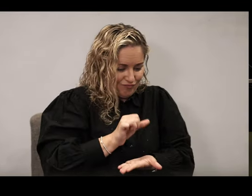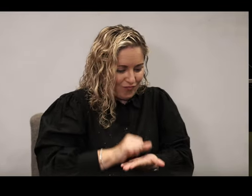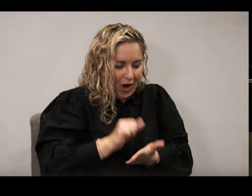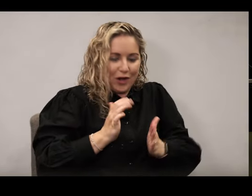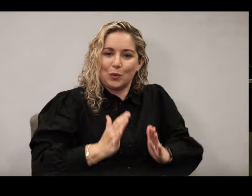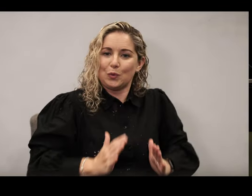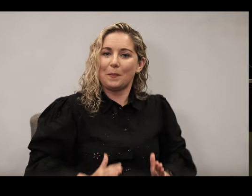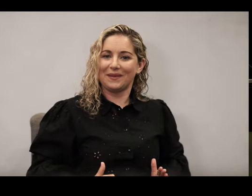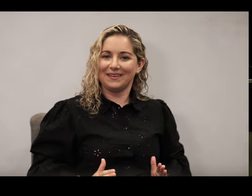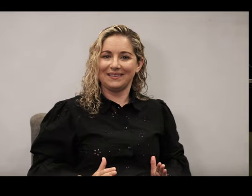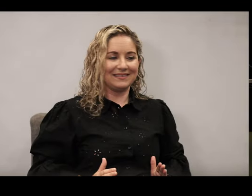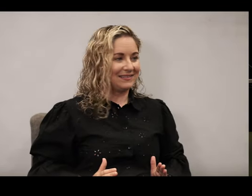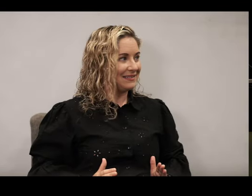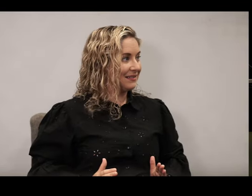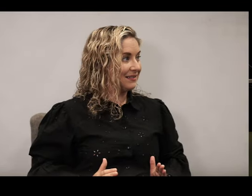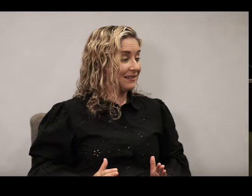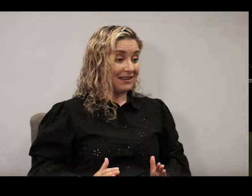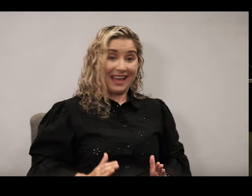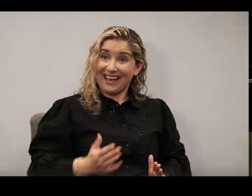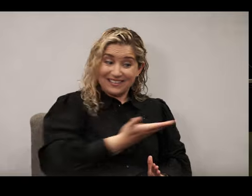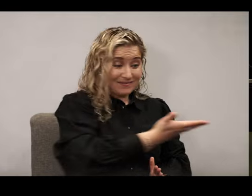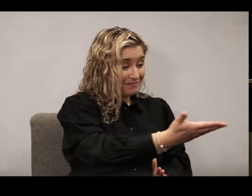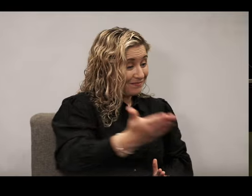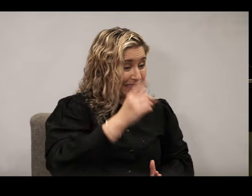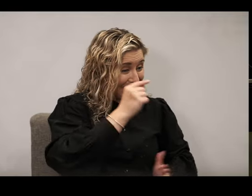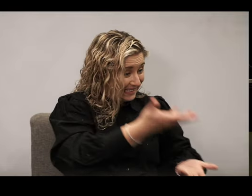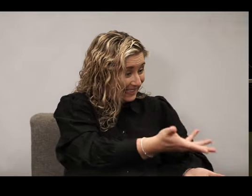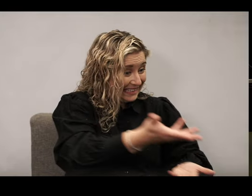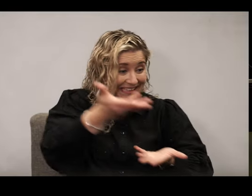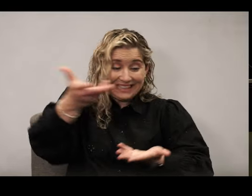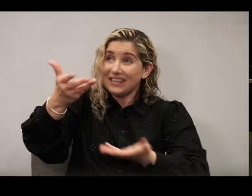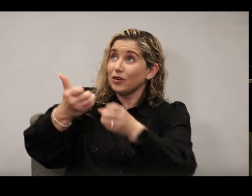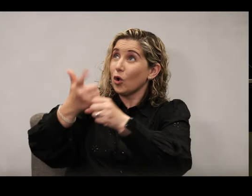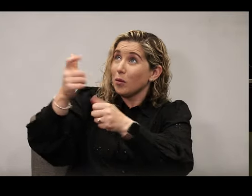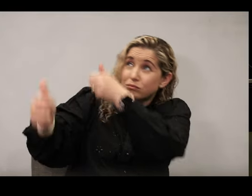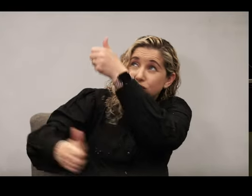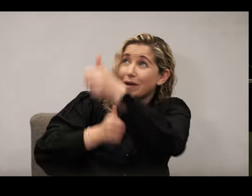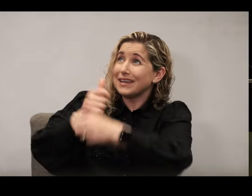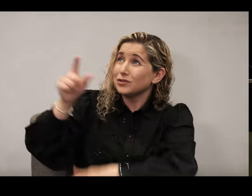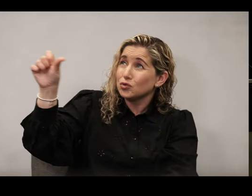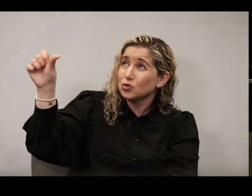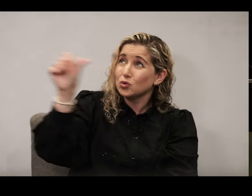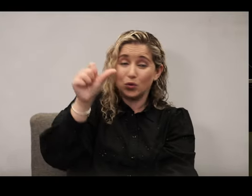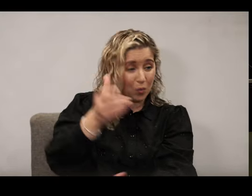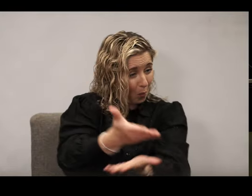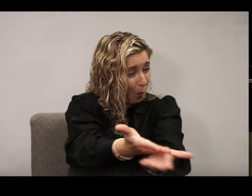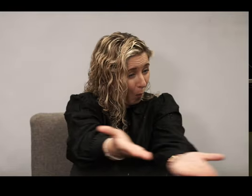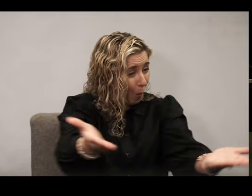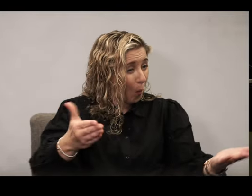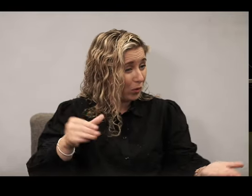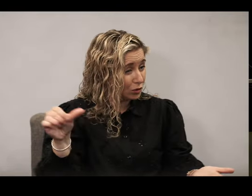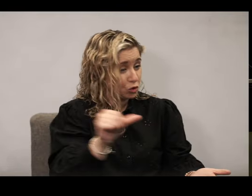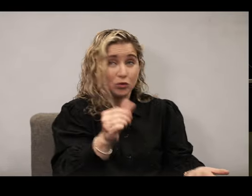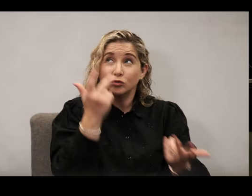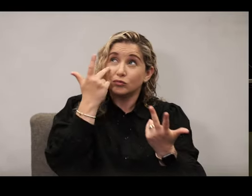God might receive the glory he deserves as more and more people on the earth increasingly bear his image more and more